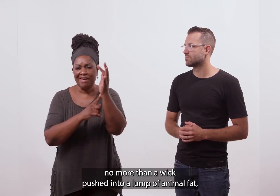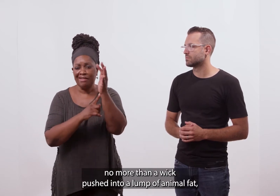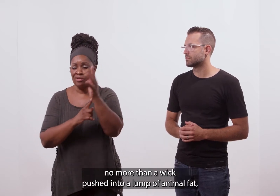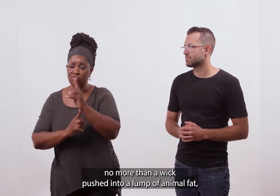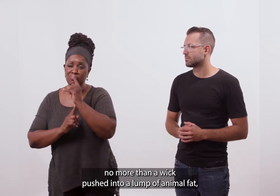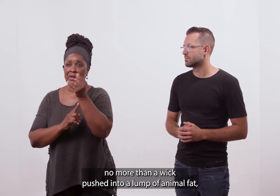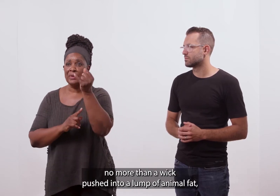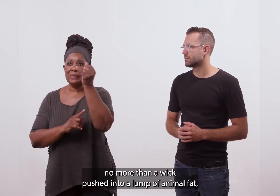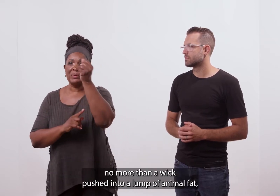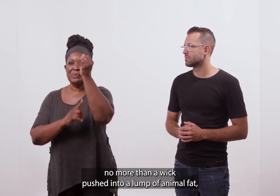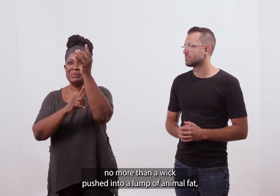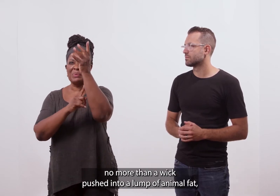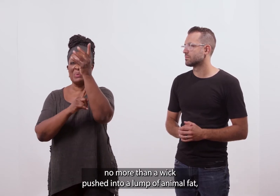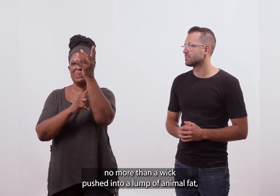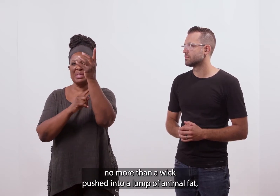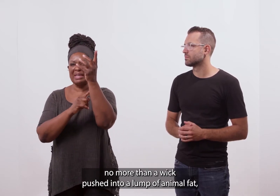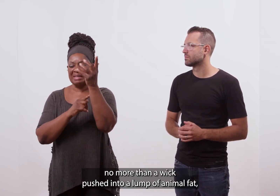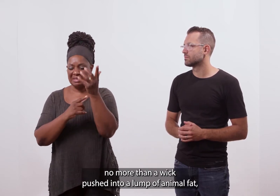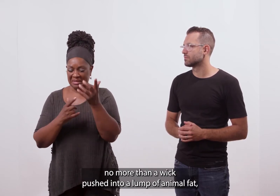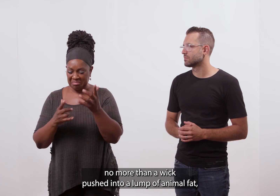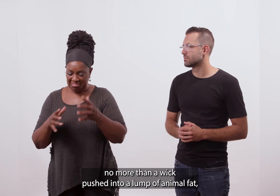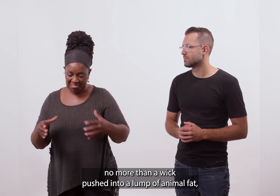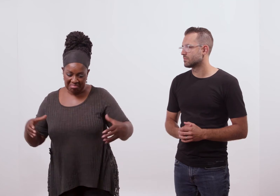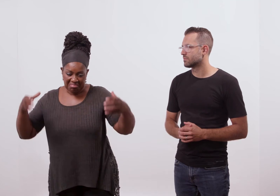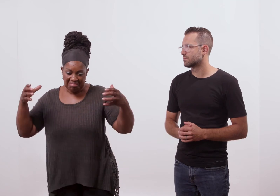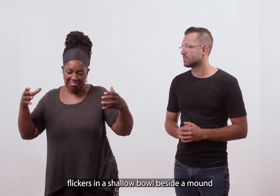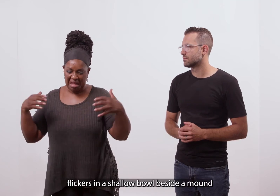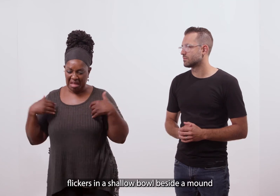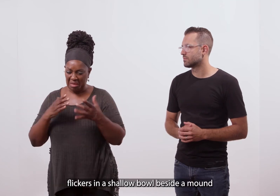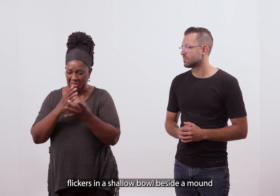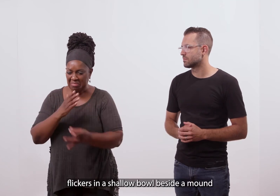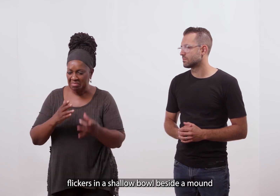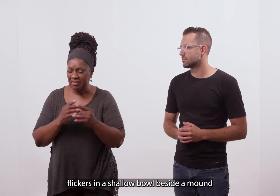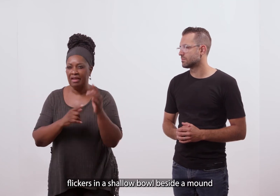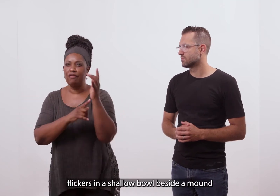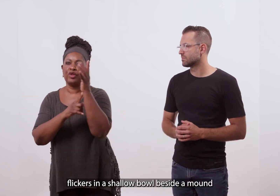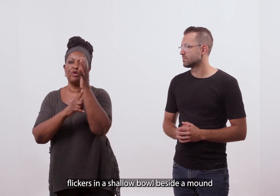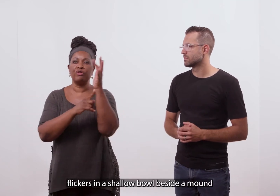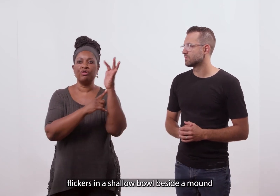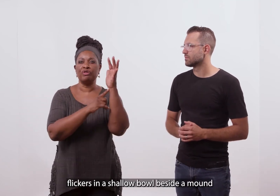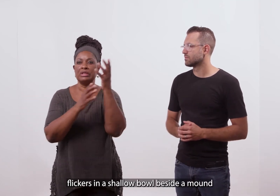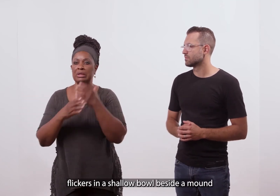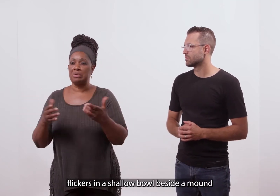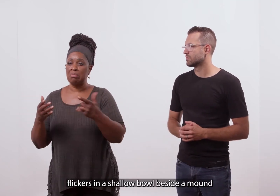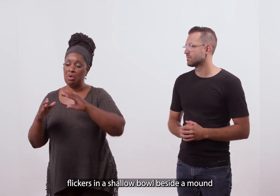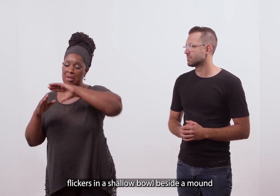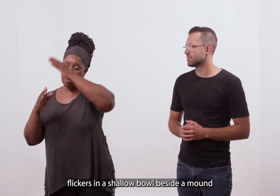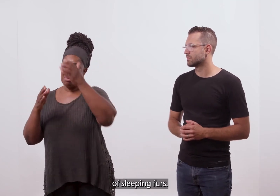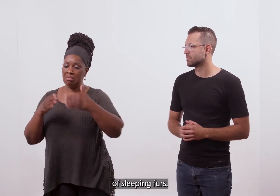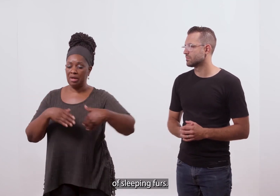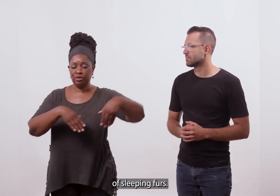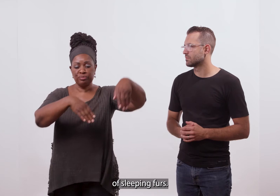more than a wick, pushed into a lump of animal fat, flickers in a shallow bowl beside a mound